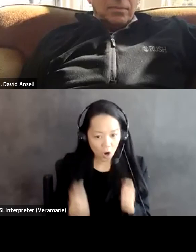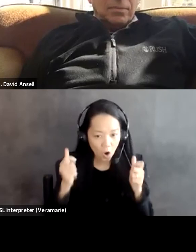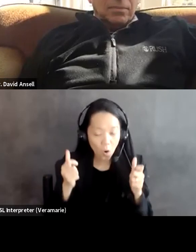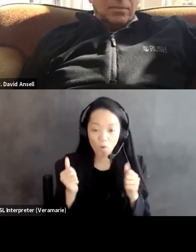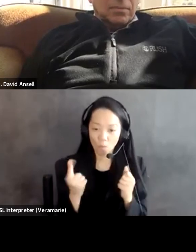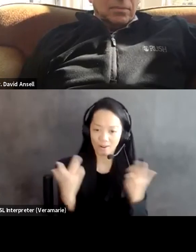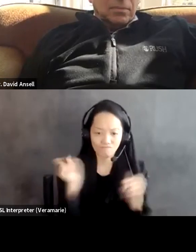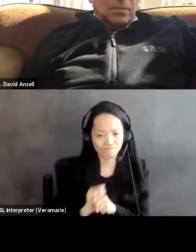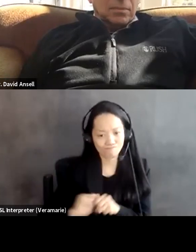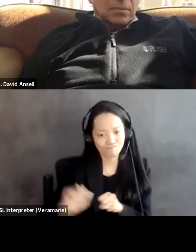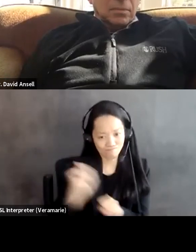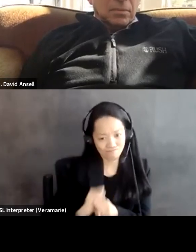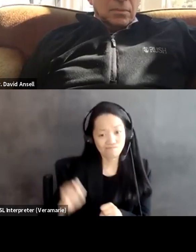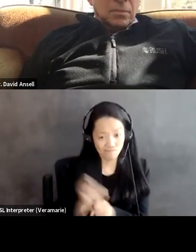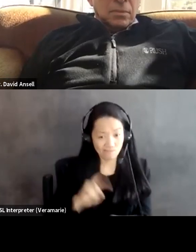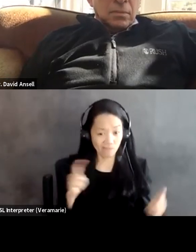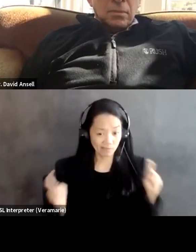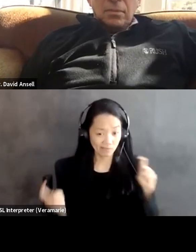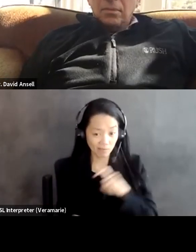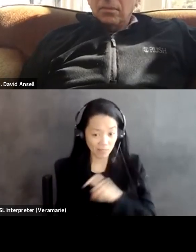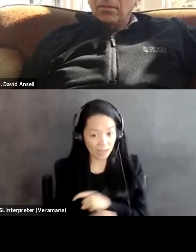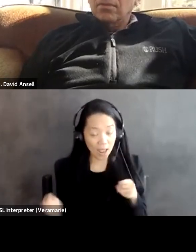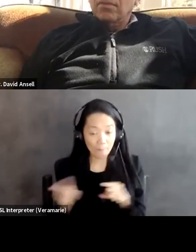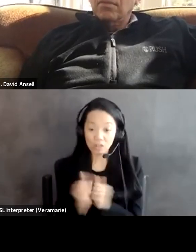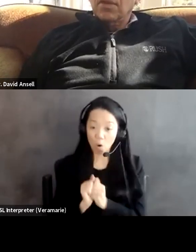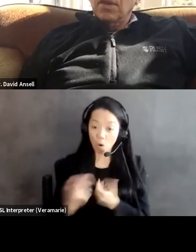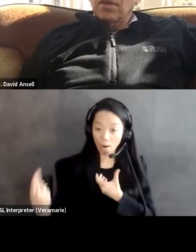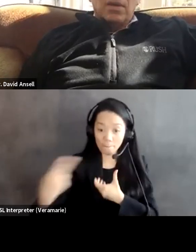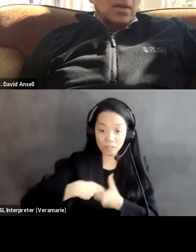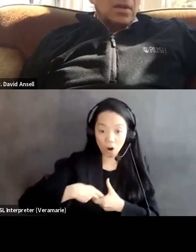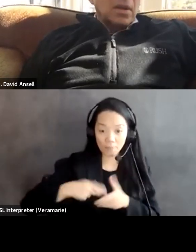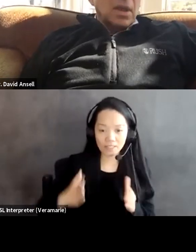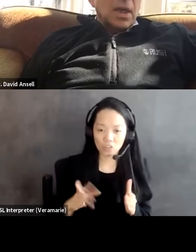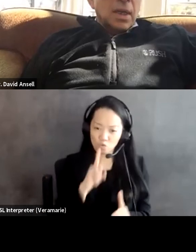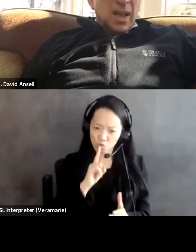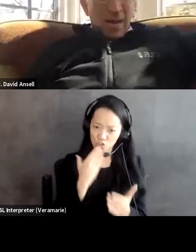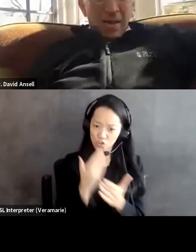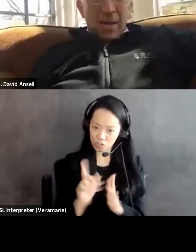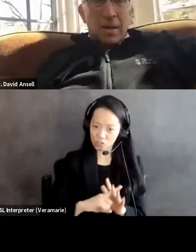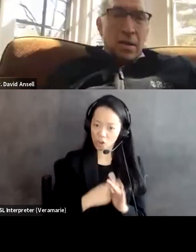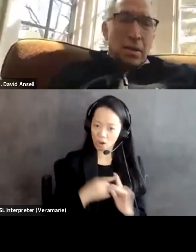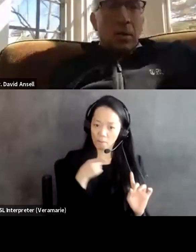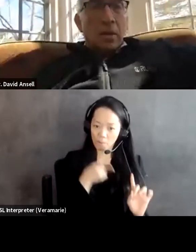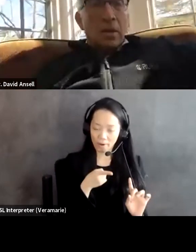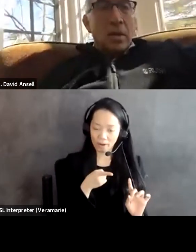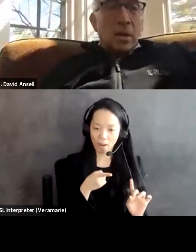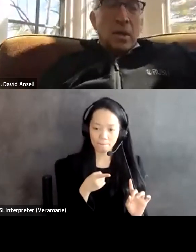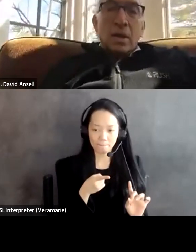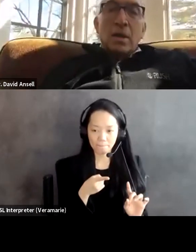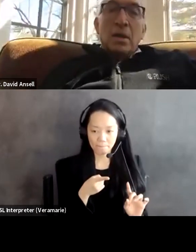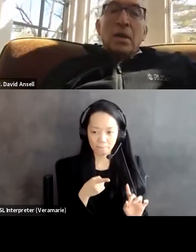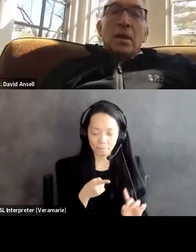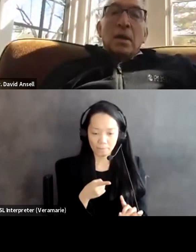lot of work. And so perhaps the fact that your participants are here is a really good starting point. I